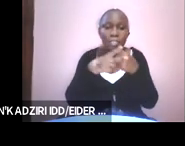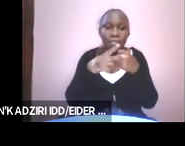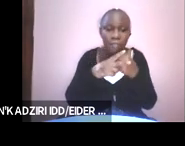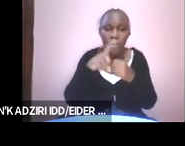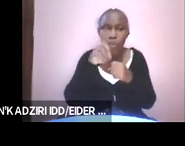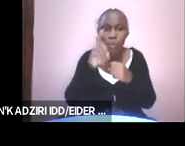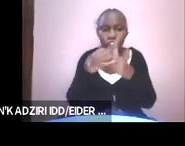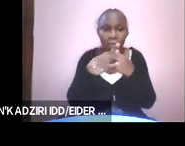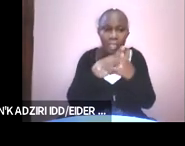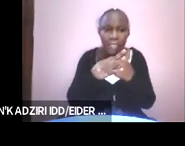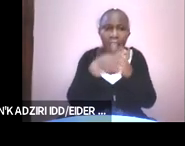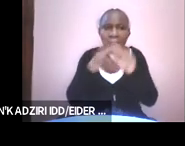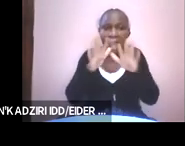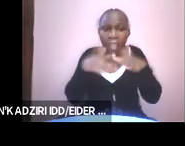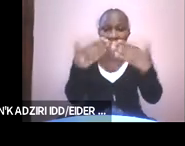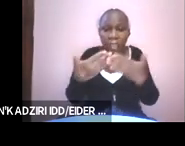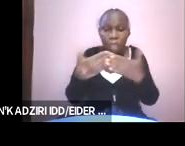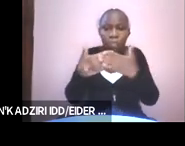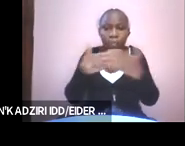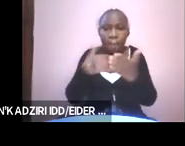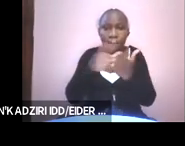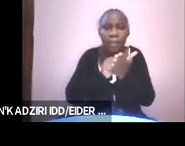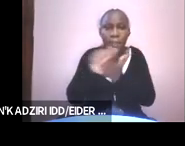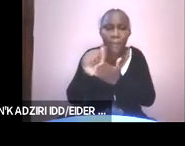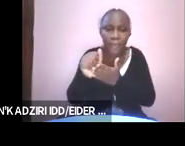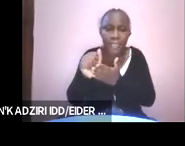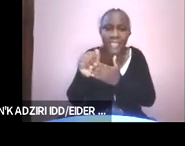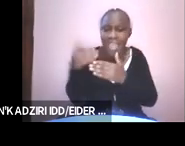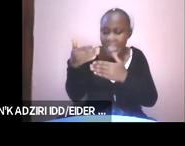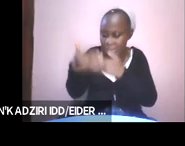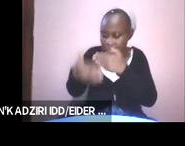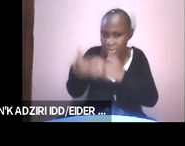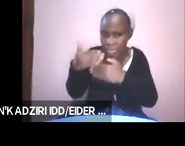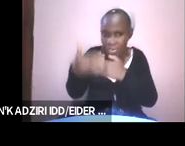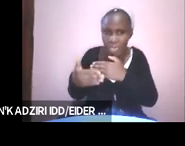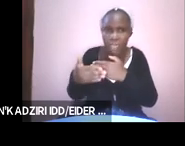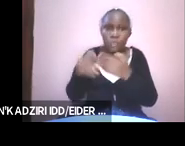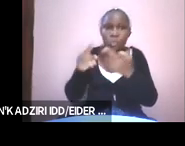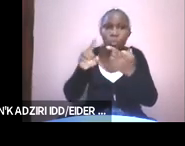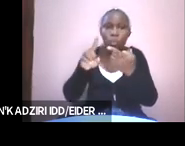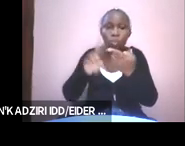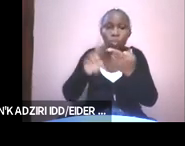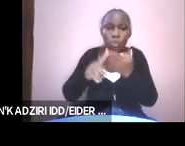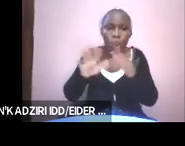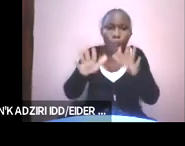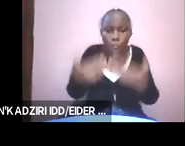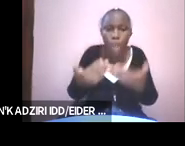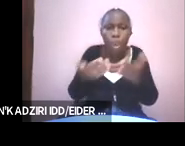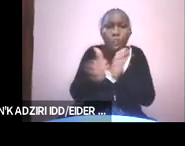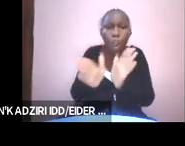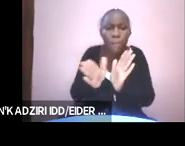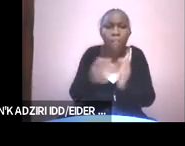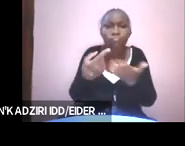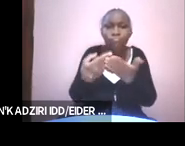this preprint relate to or open dialogue with diverse communities' viewpoints. So I think this